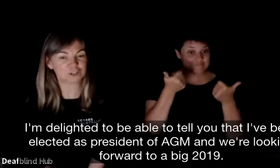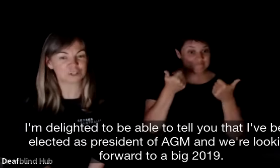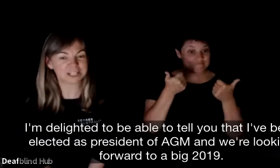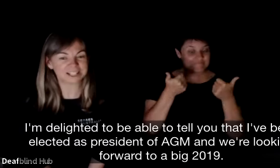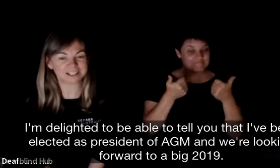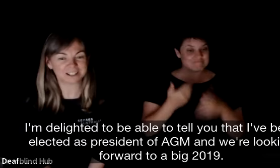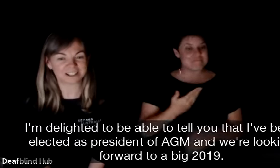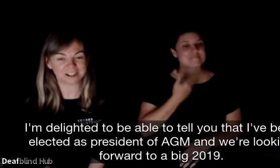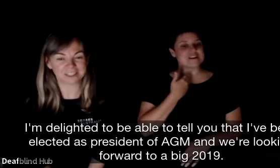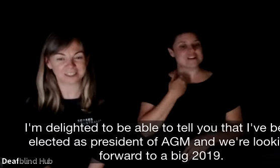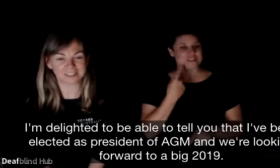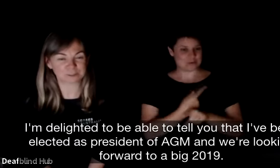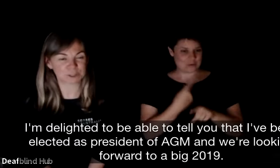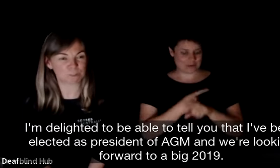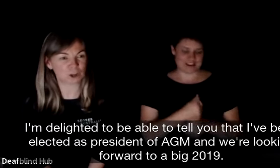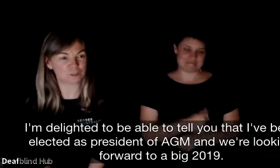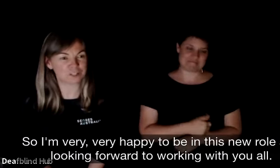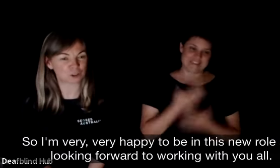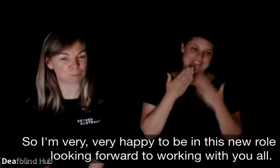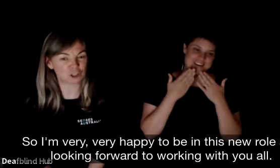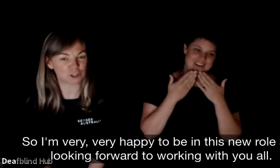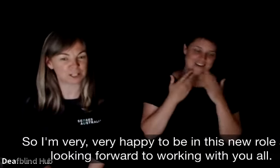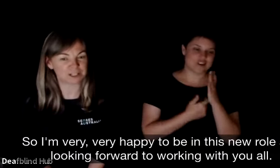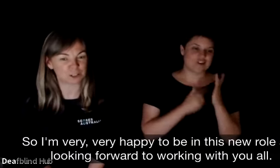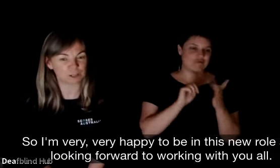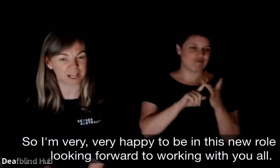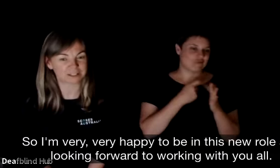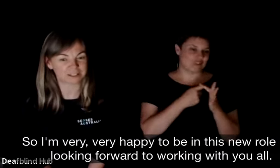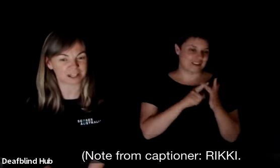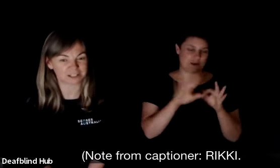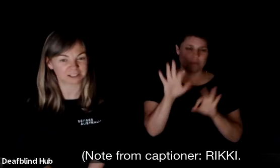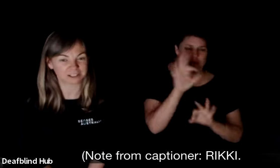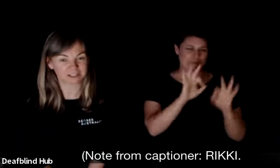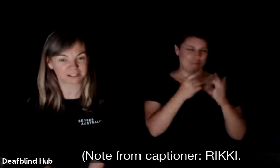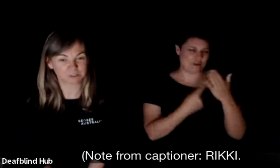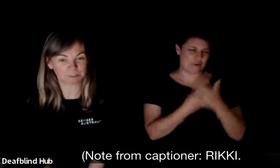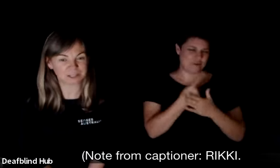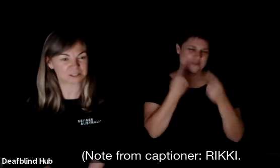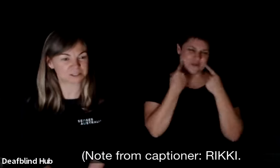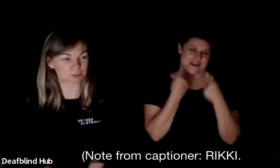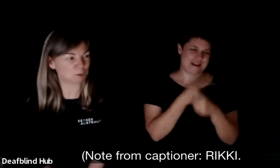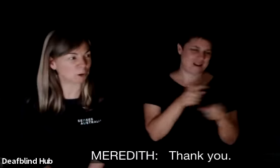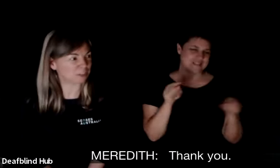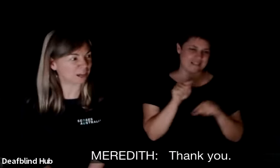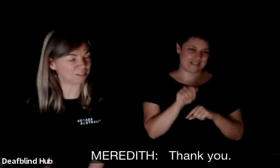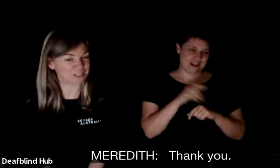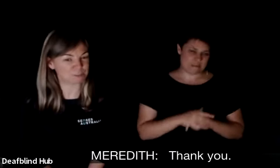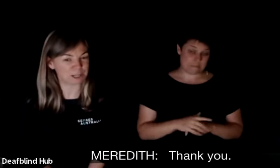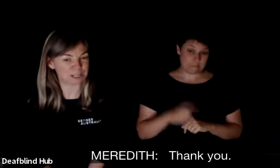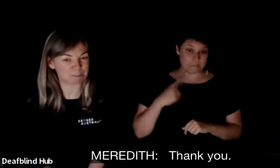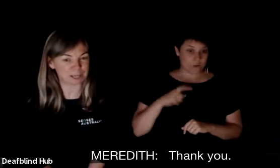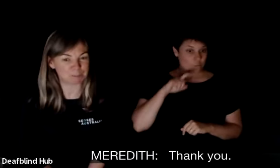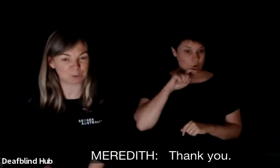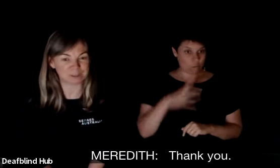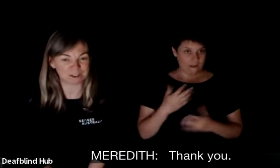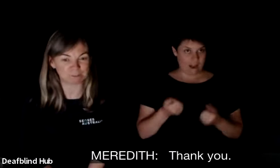Thank you, Ricky. I think this was the perfect opportunity to announce that, because we won't be having this